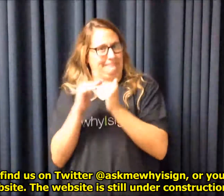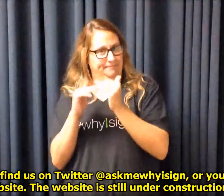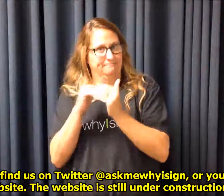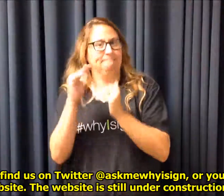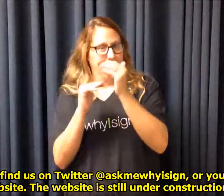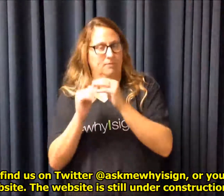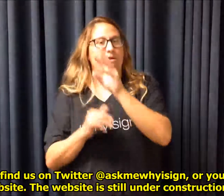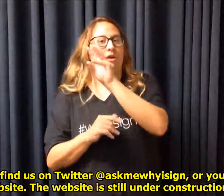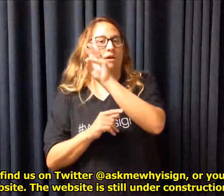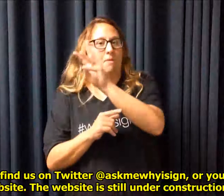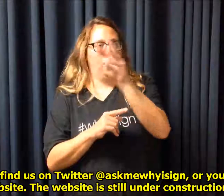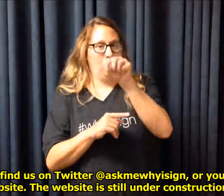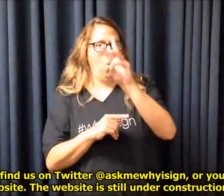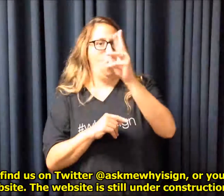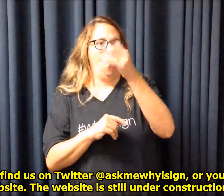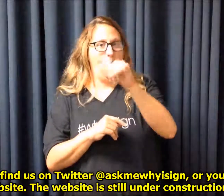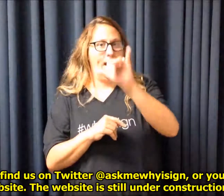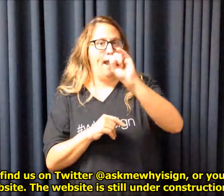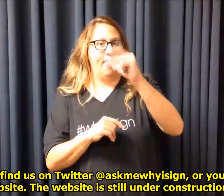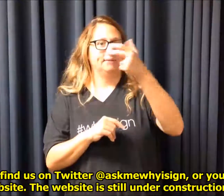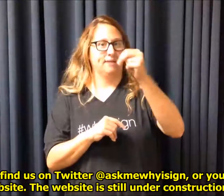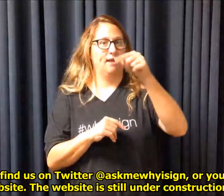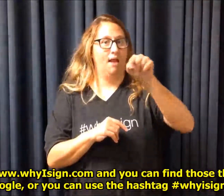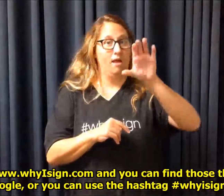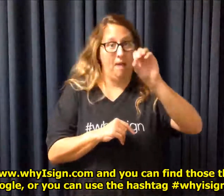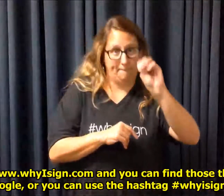the website. The website is still under construction, but it is